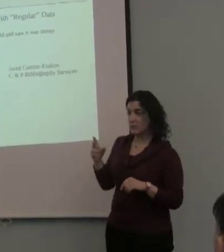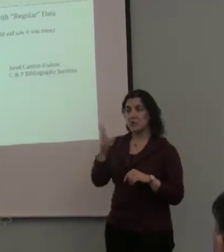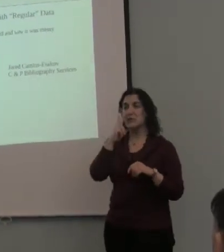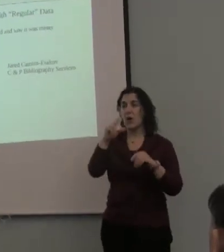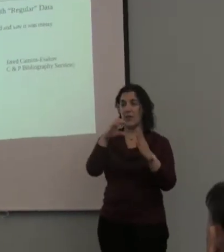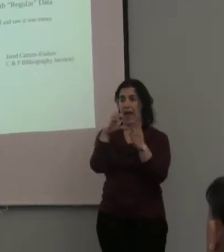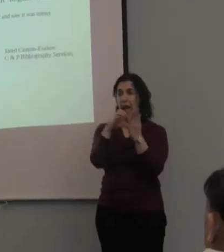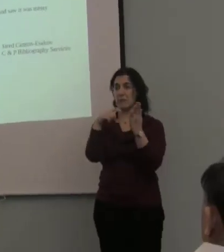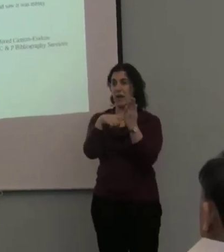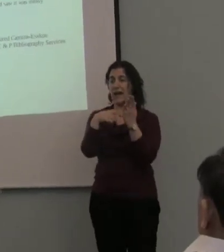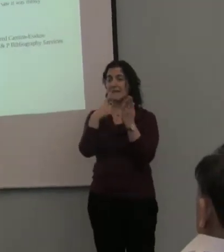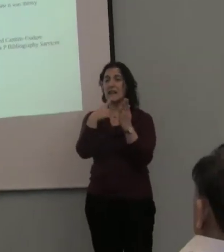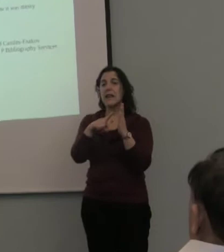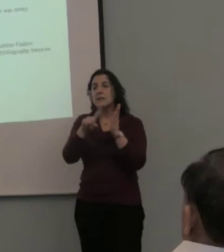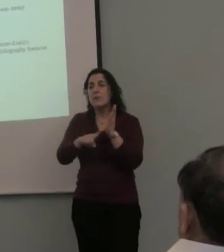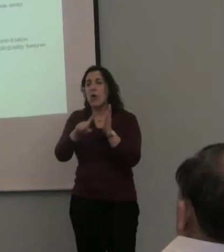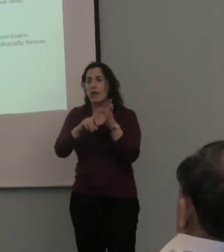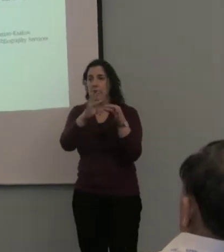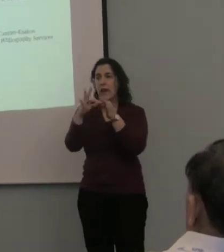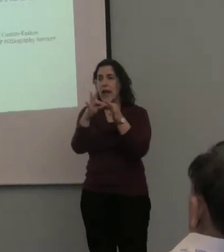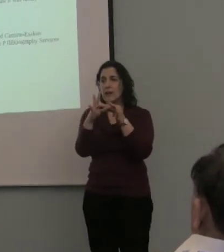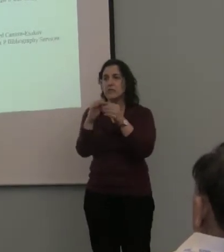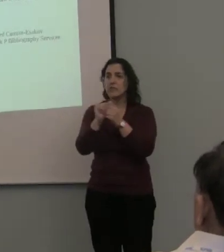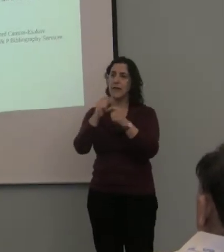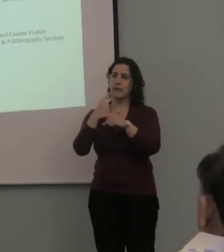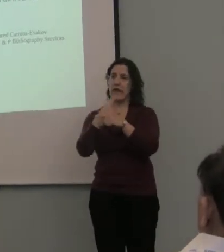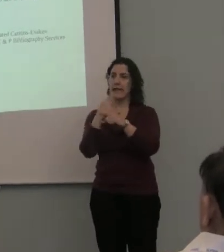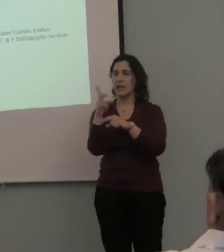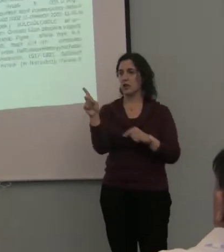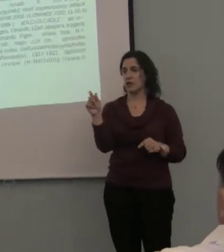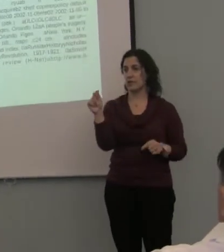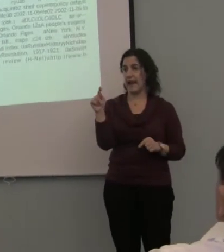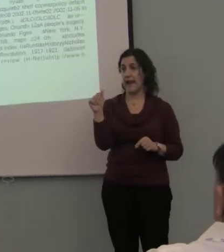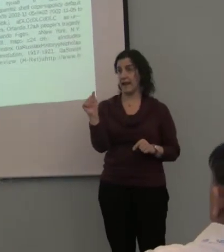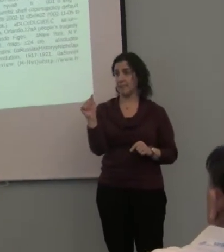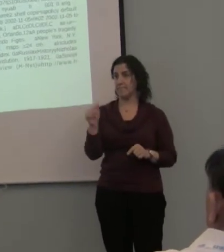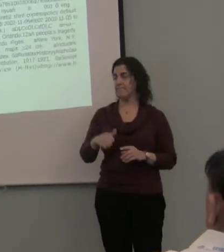abstract, was Exploring Connections with Regular Data.